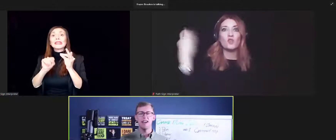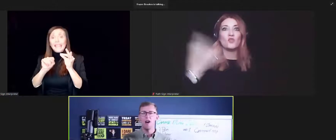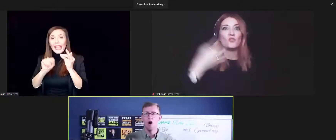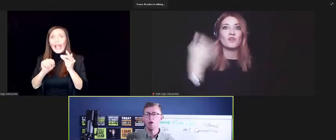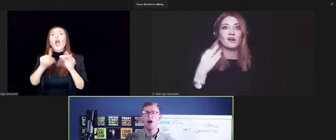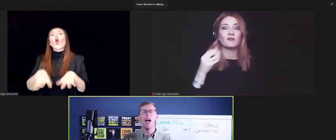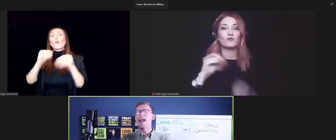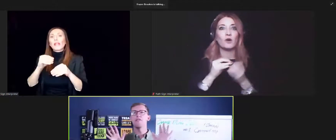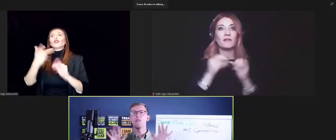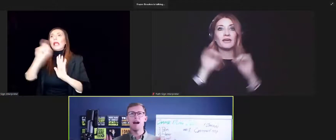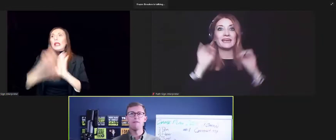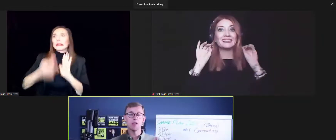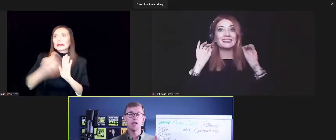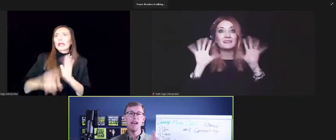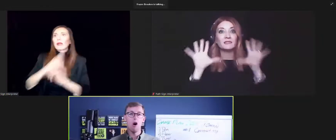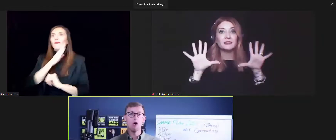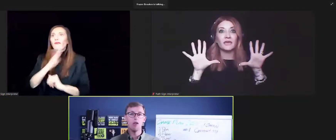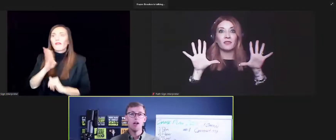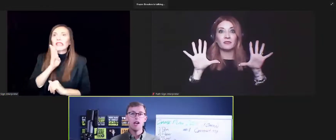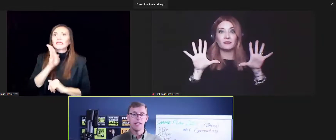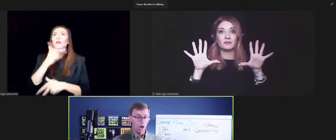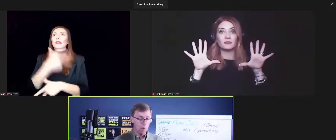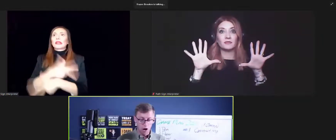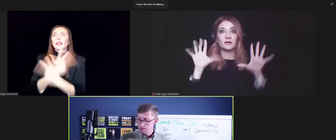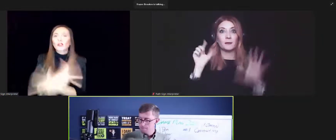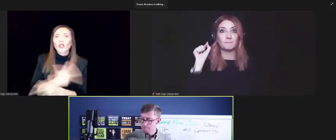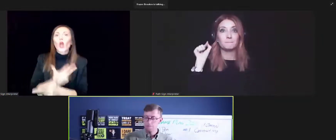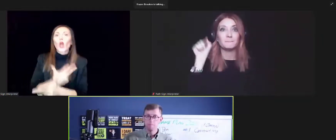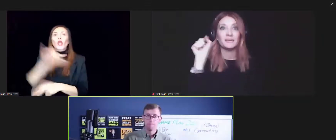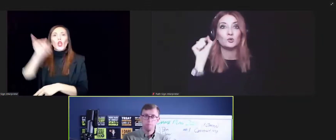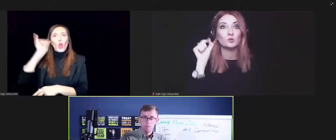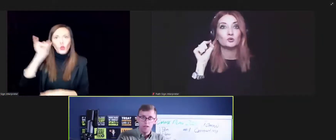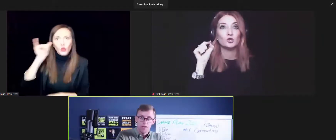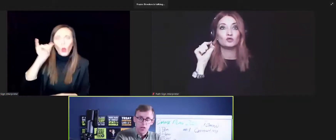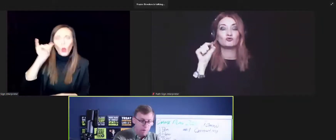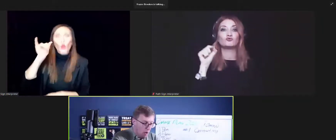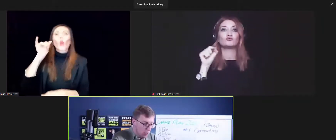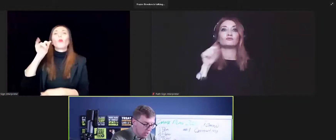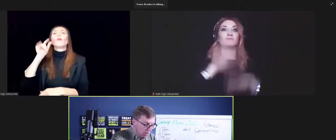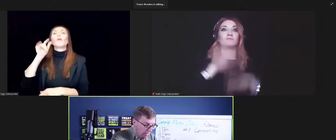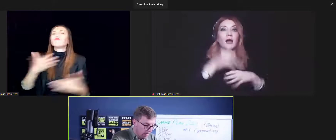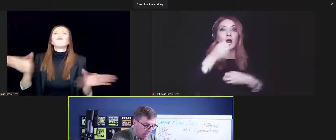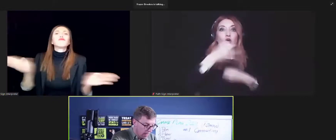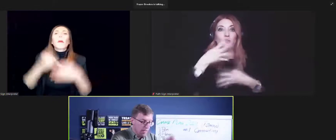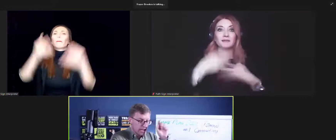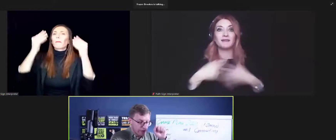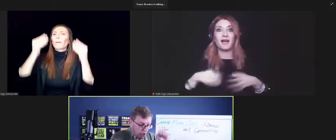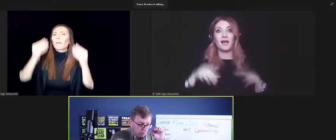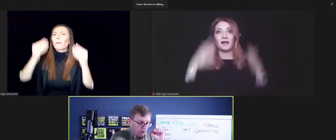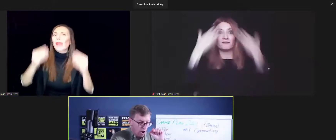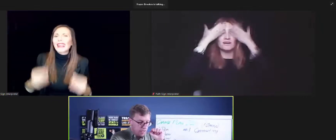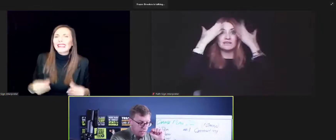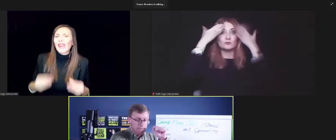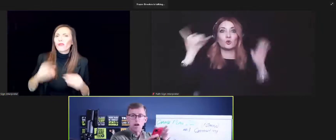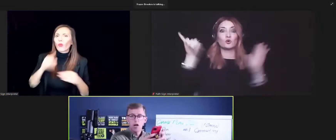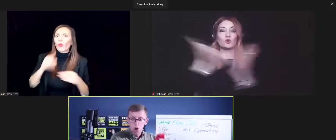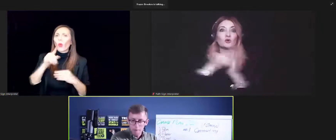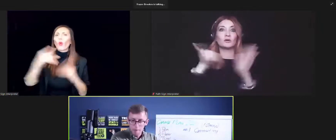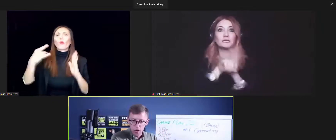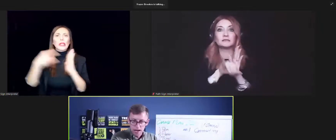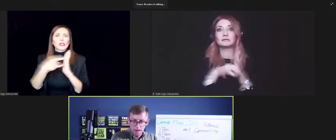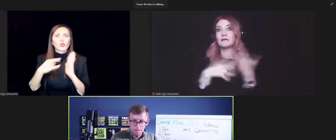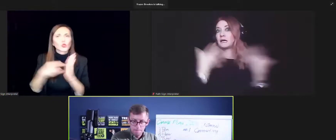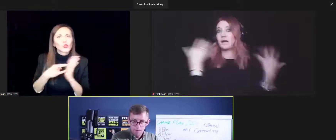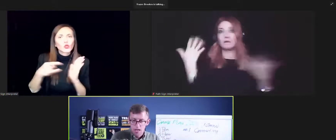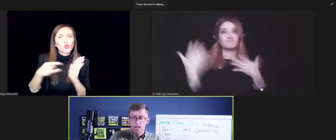LinkedIn, on any of the platforms that they're on, they're going on, they see a post, give it a love heart, comment